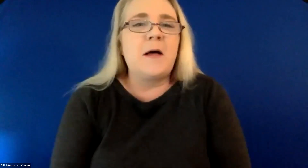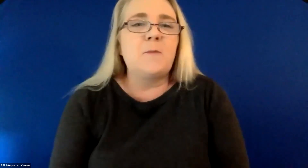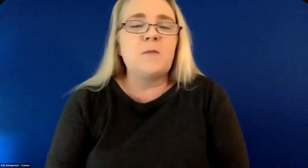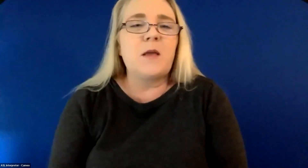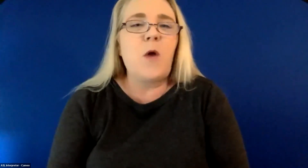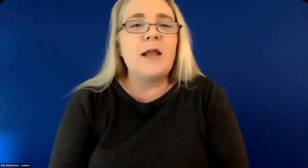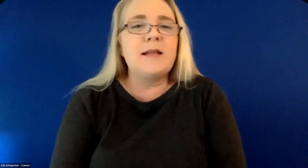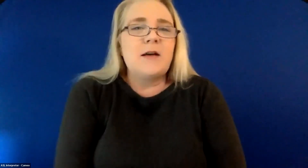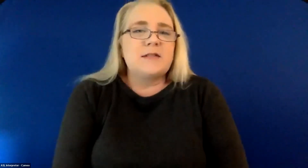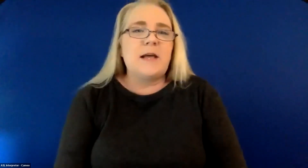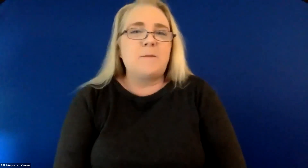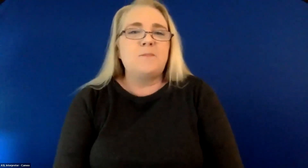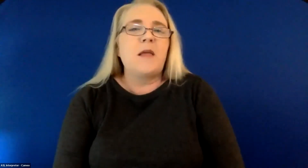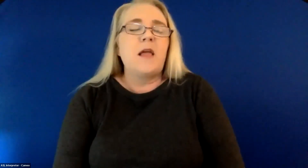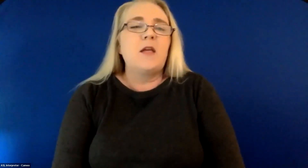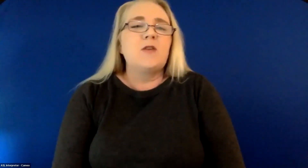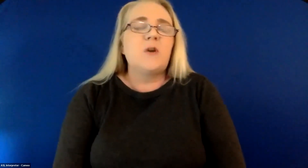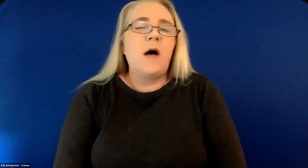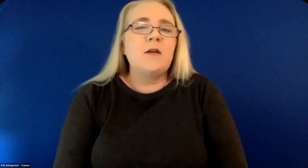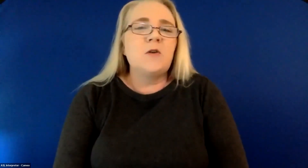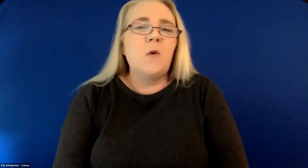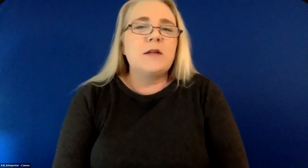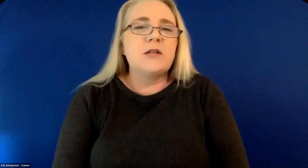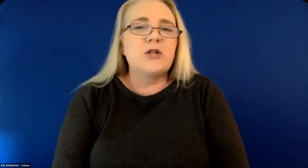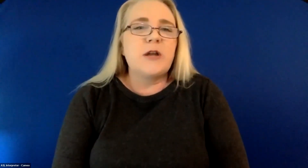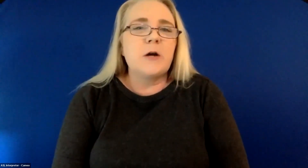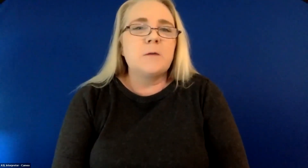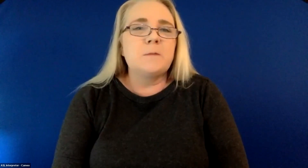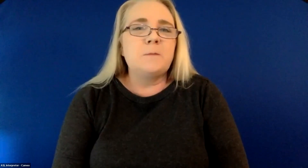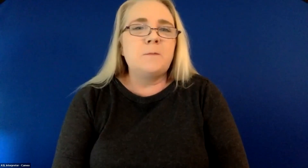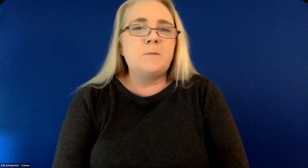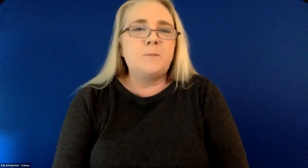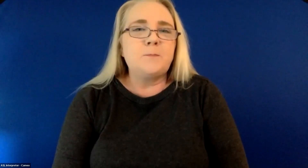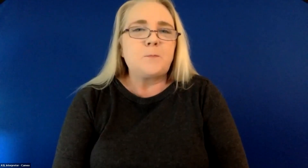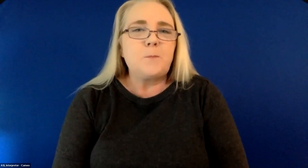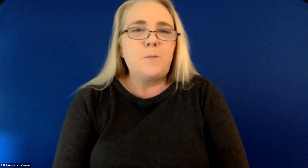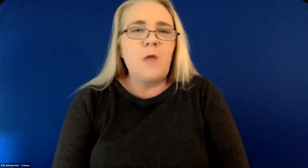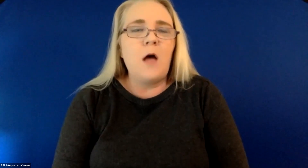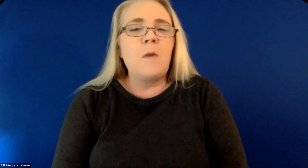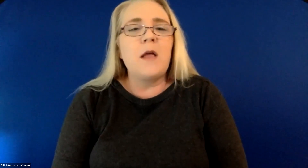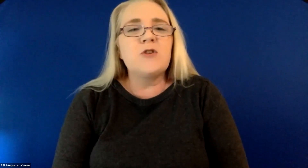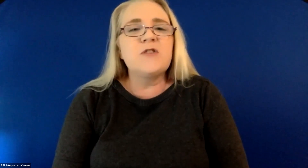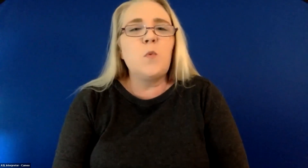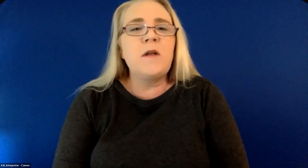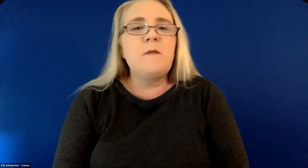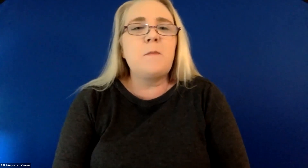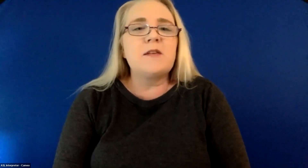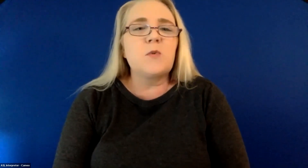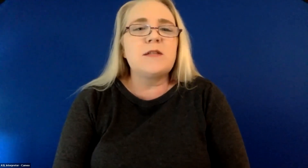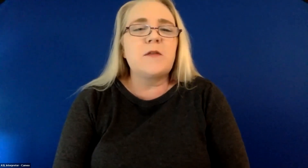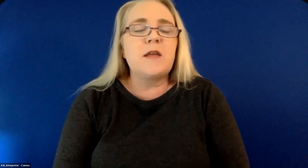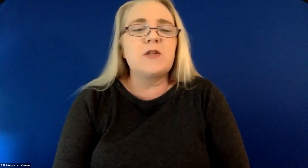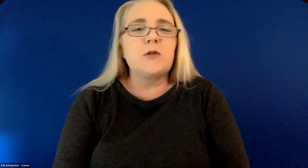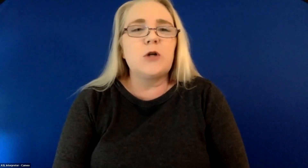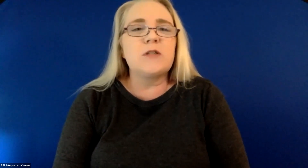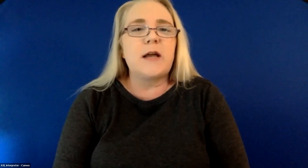writing it down instead. So I also wanted to share just one of the best